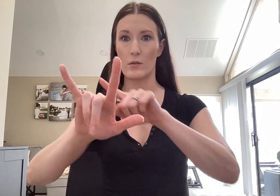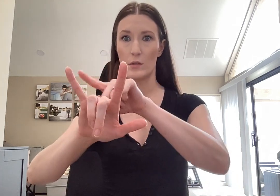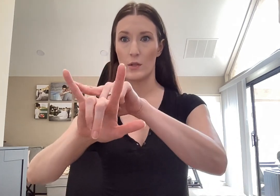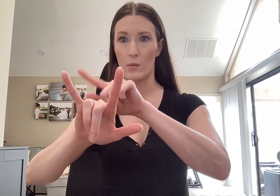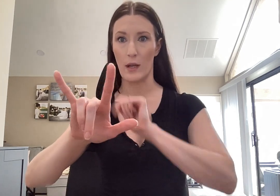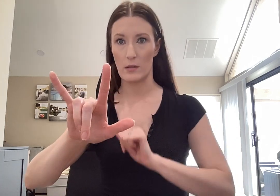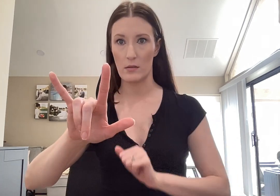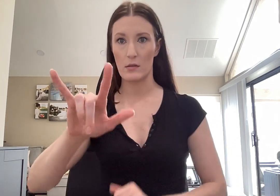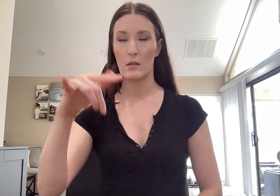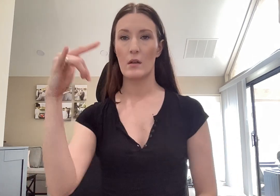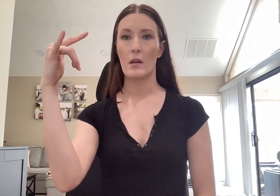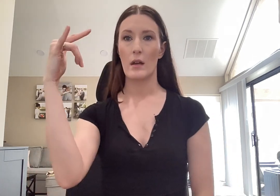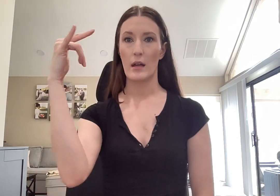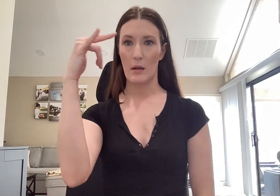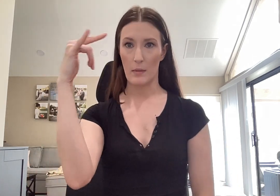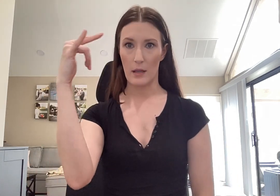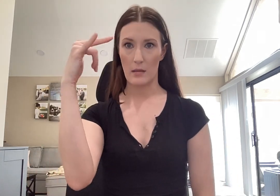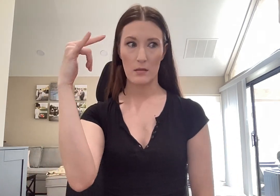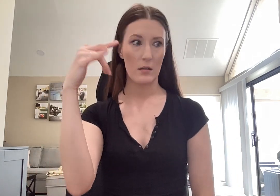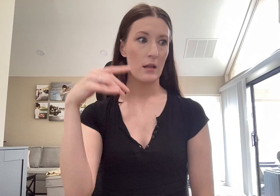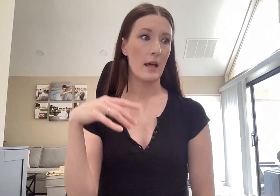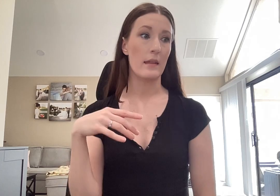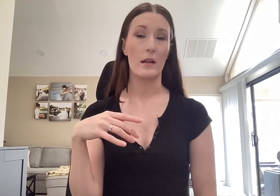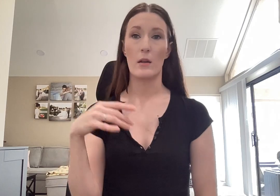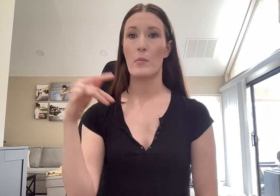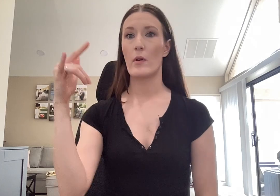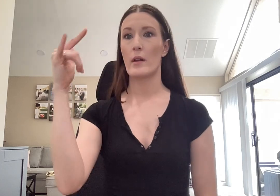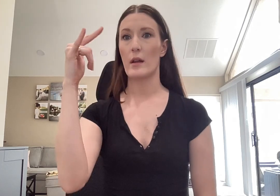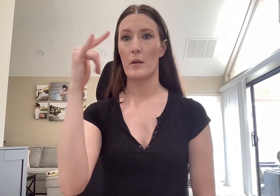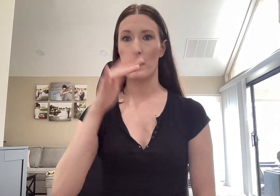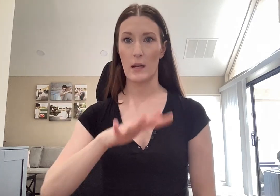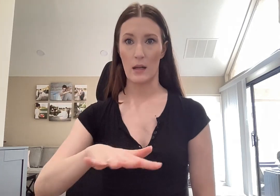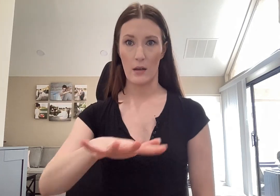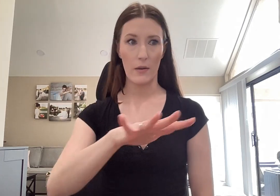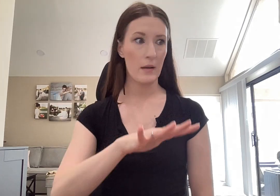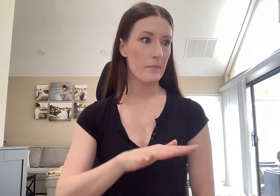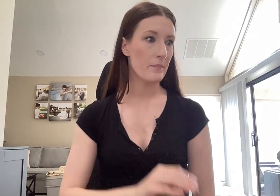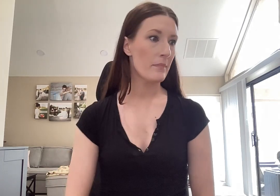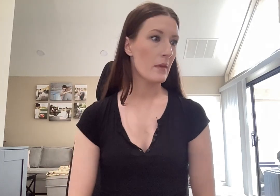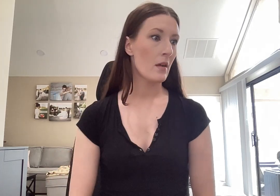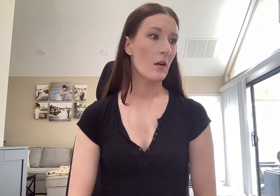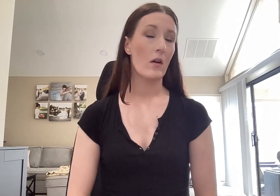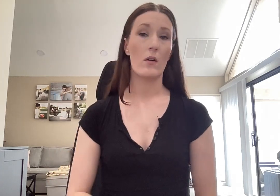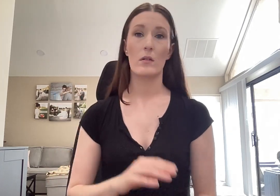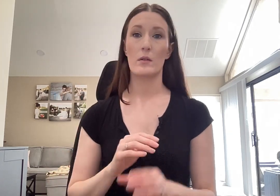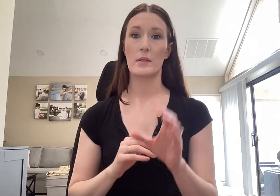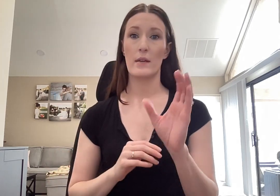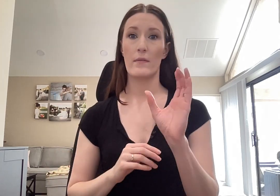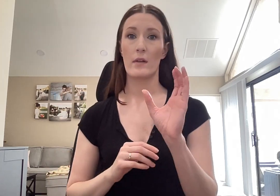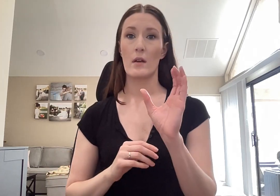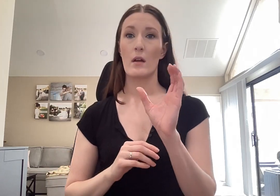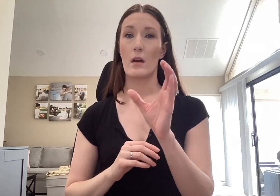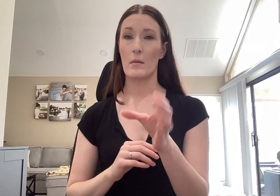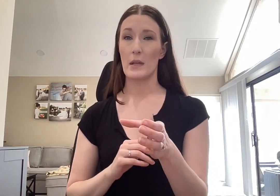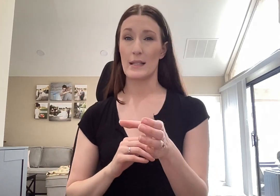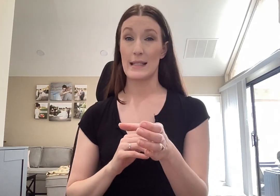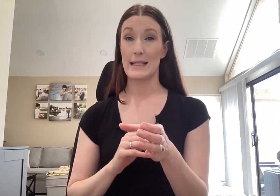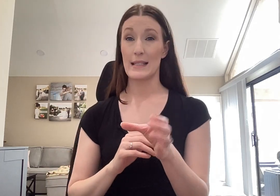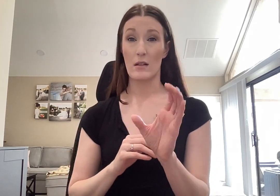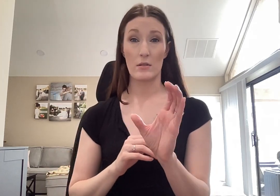two wings. Airplane. And then airport, airplane, area. All inclusive. Is a